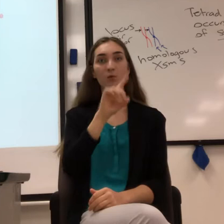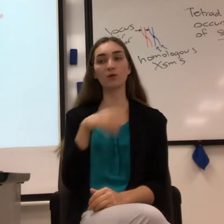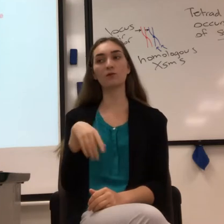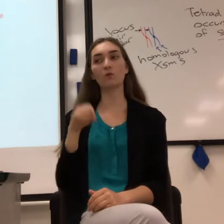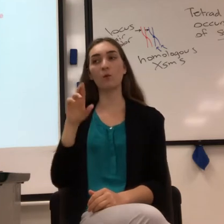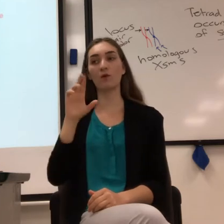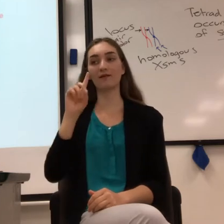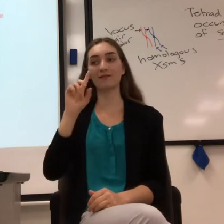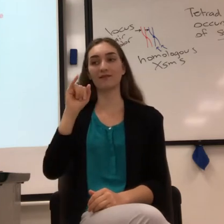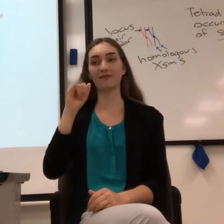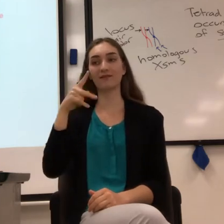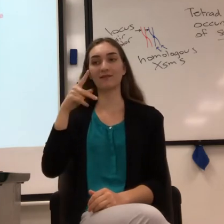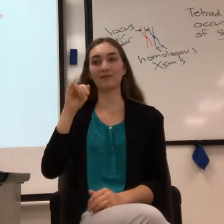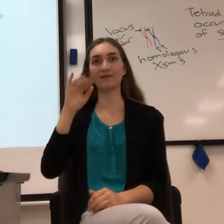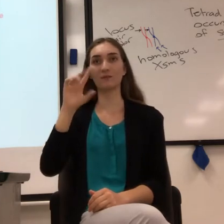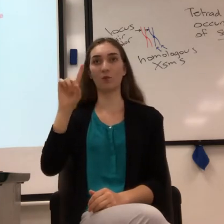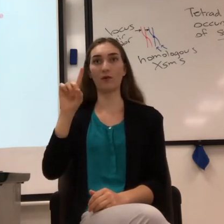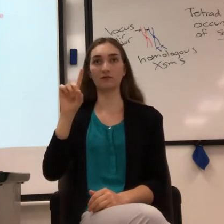okay?